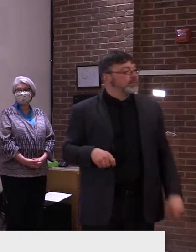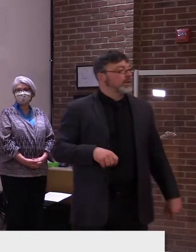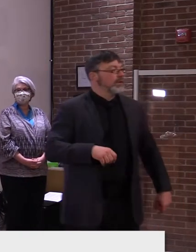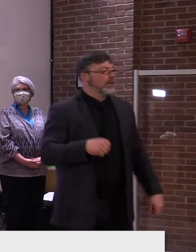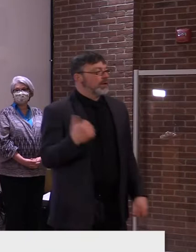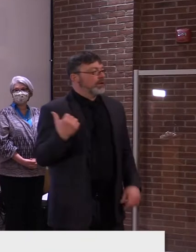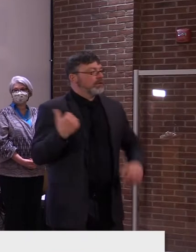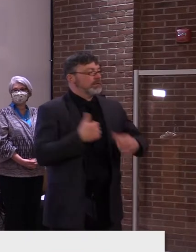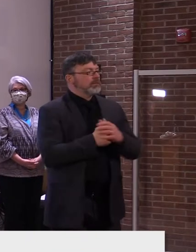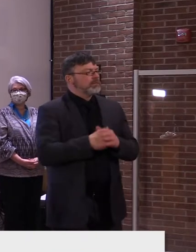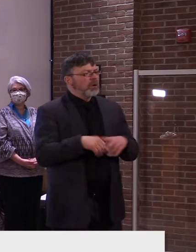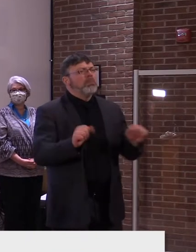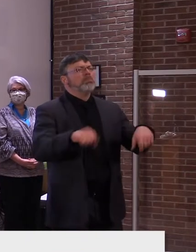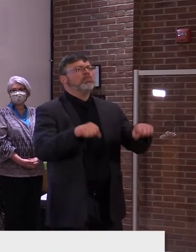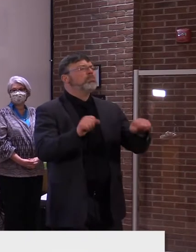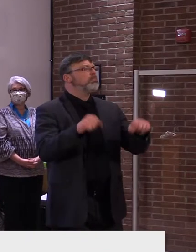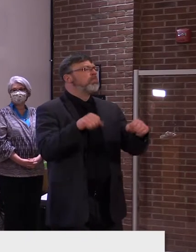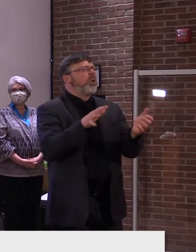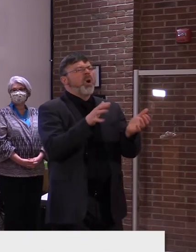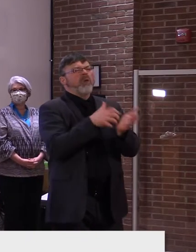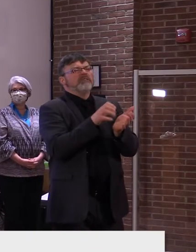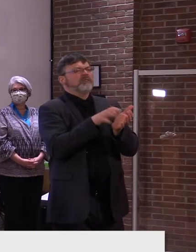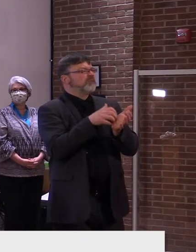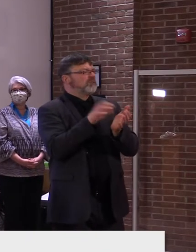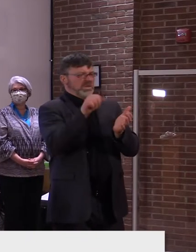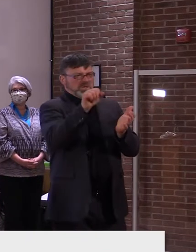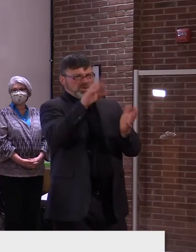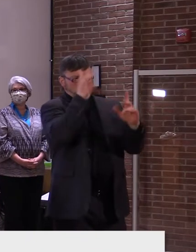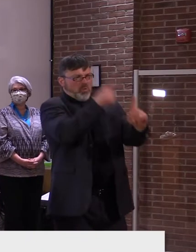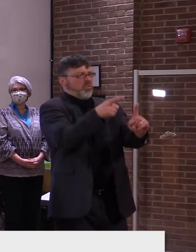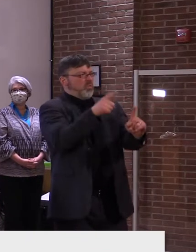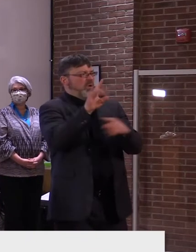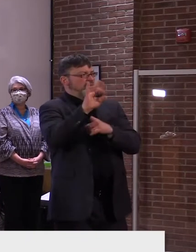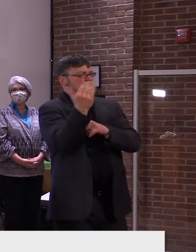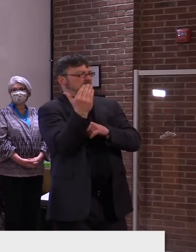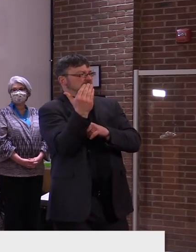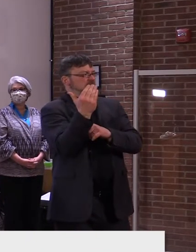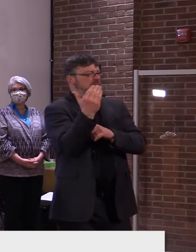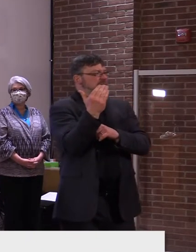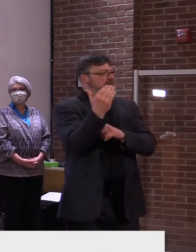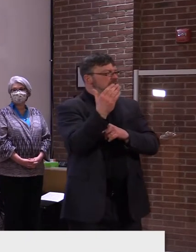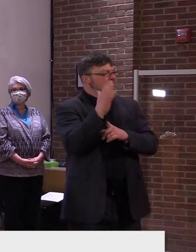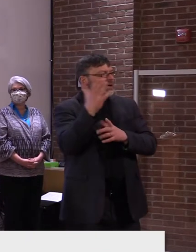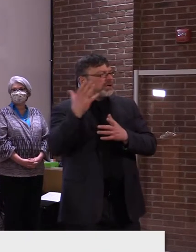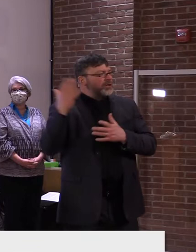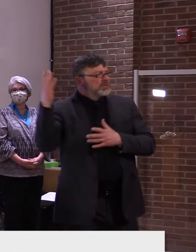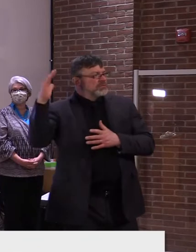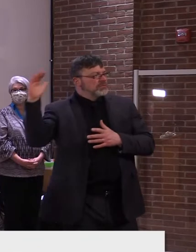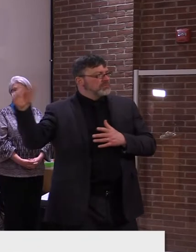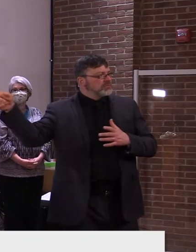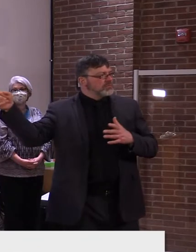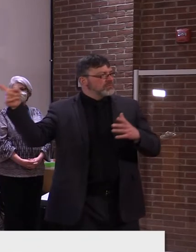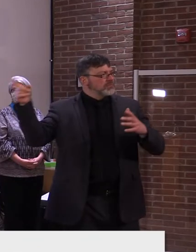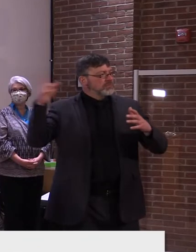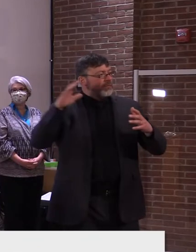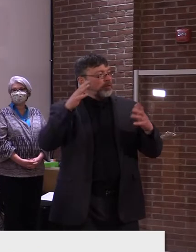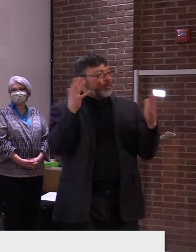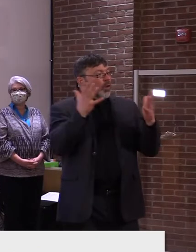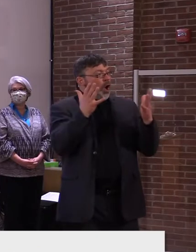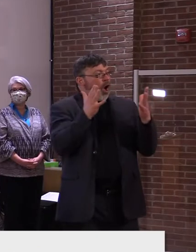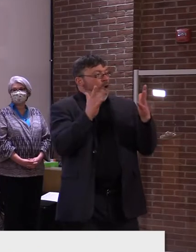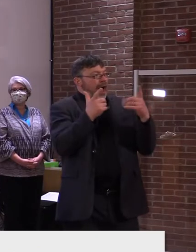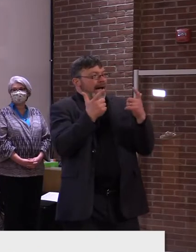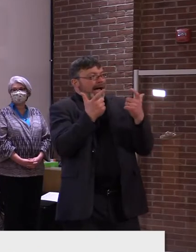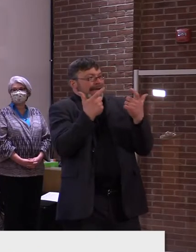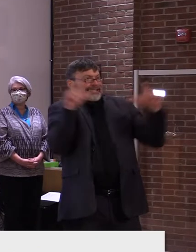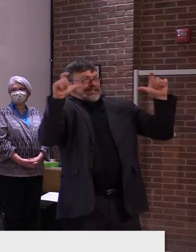system, you know, we've looked at the age bands. The largest will be 16 plus, 16 to 29. That'll be the largest age